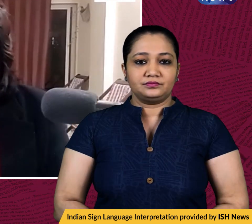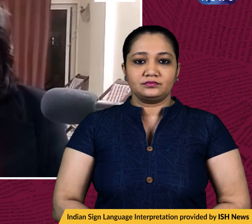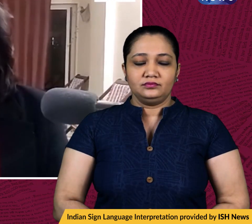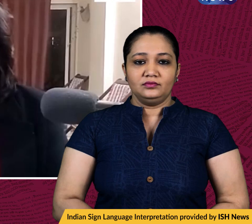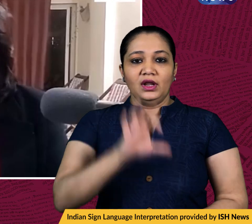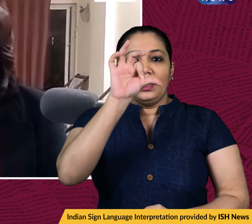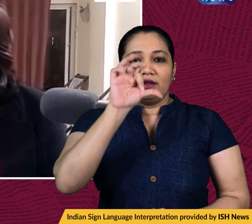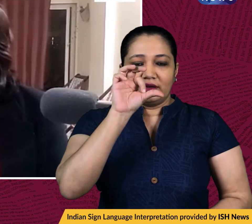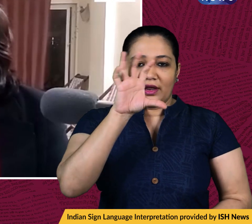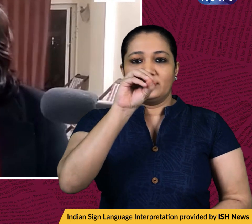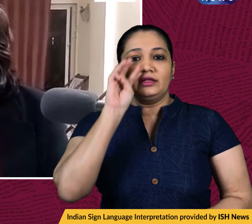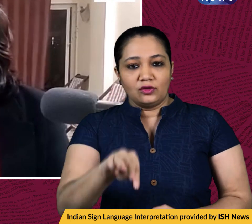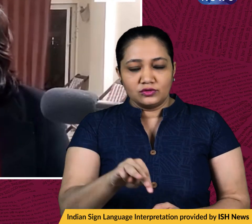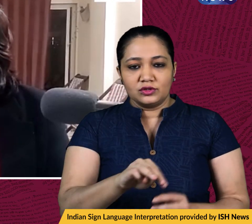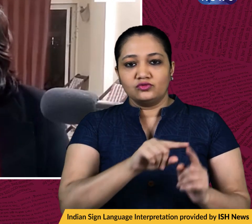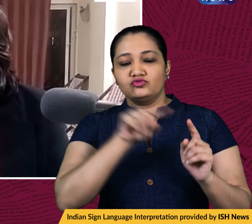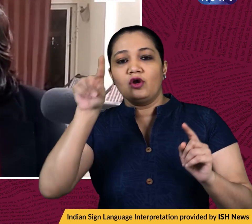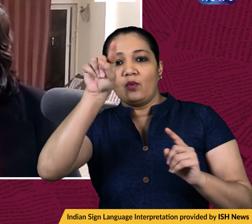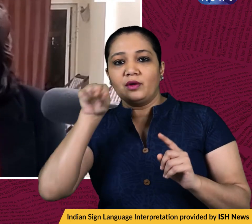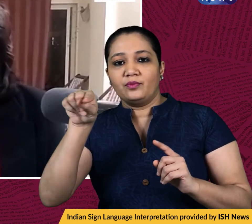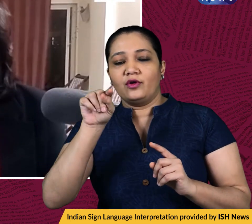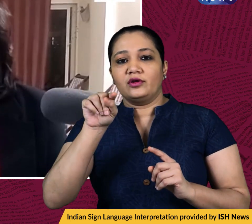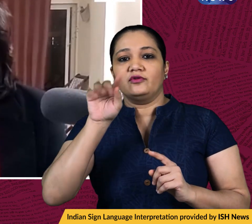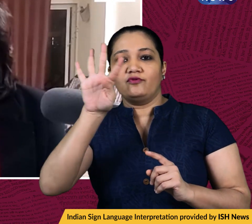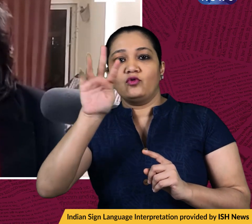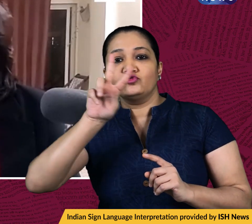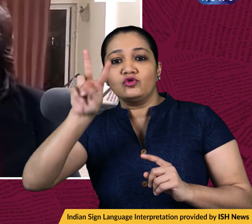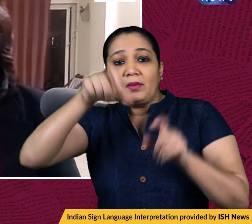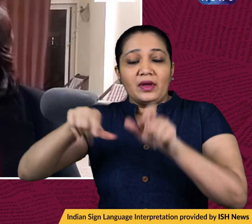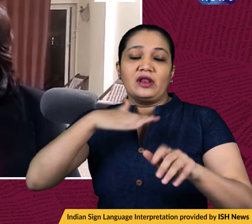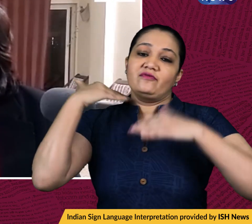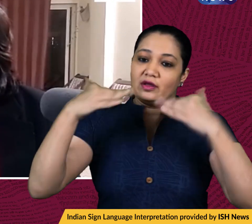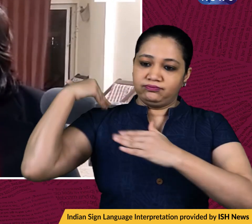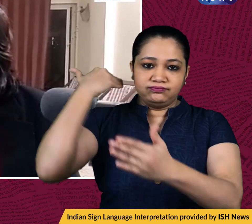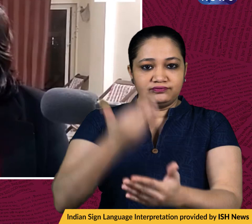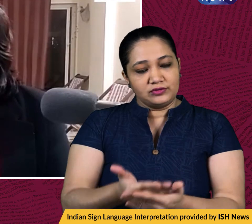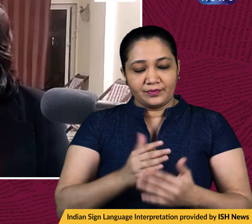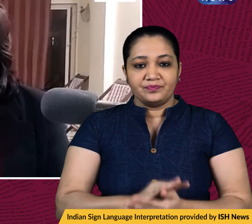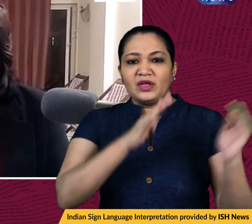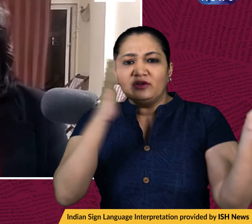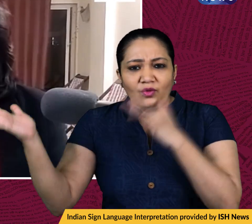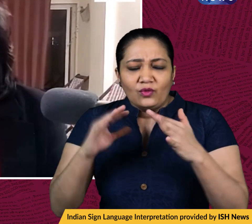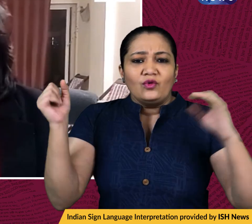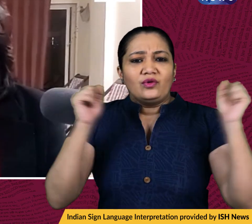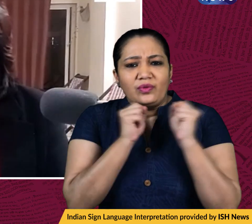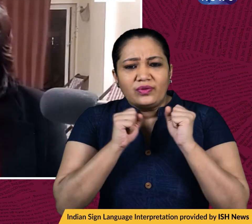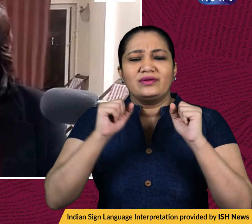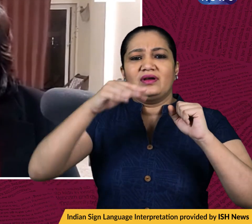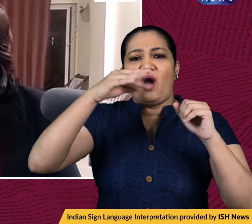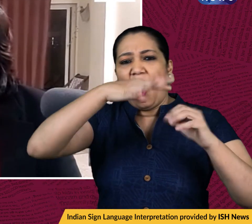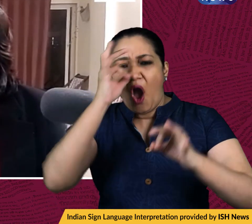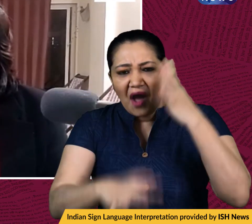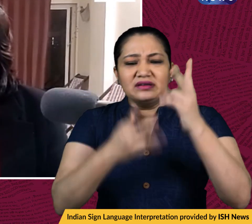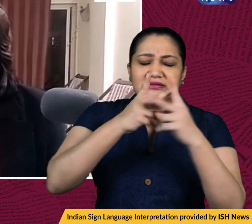between 90,000 and 1.42 lakh deaths were attributed to weather and climate